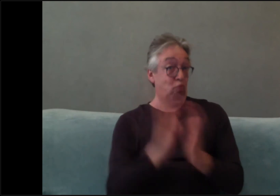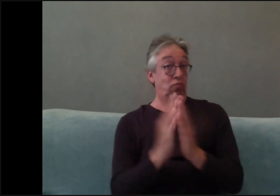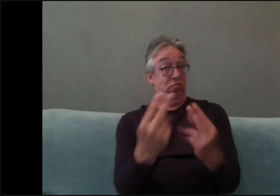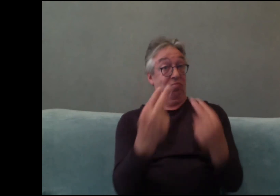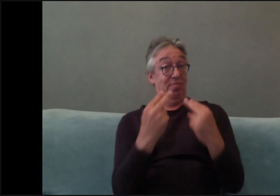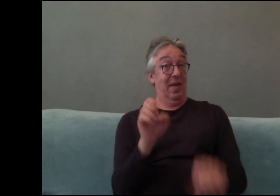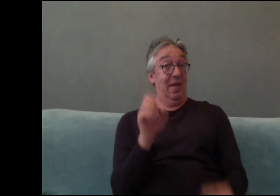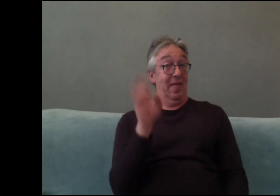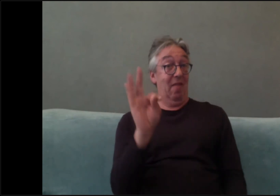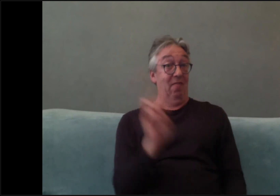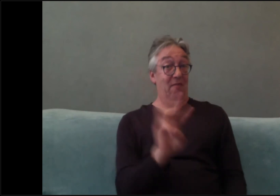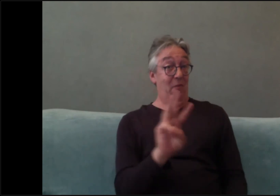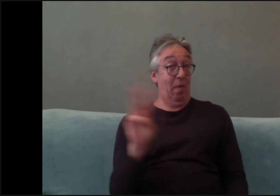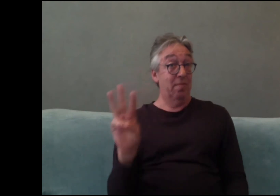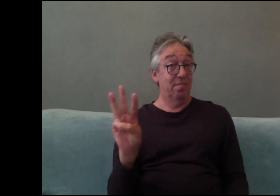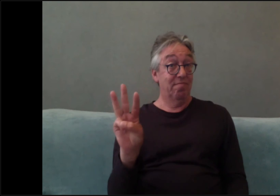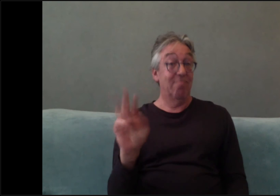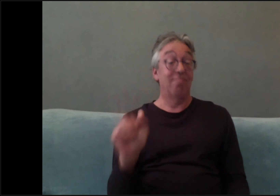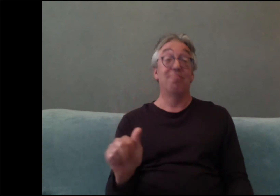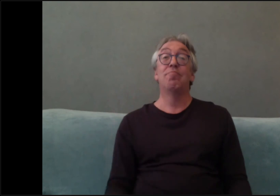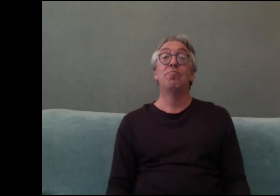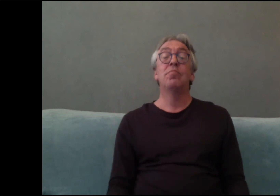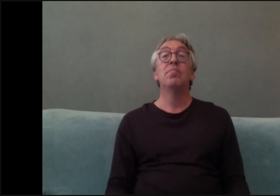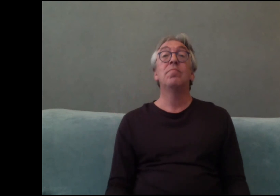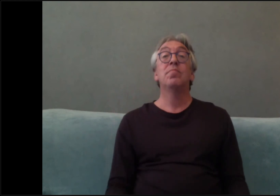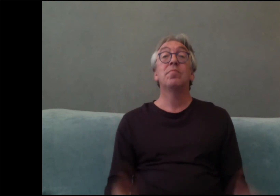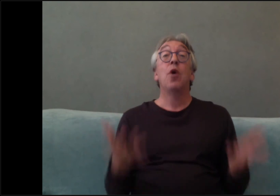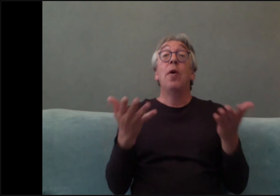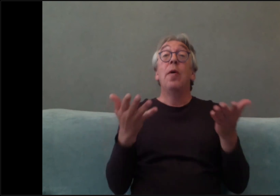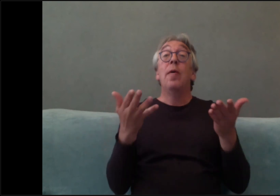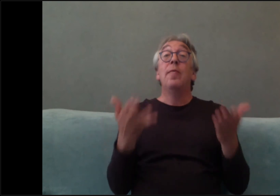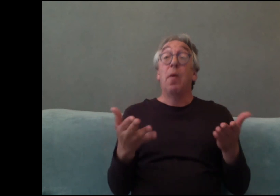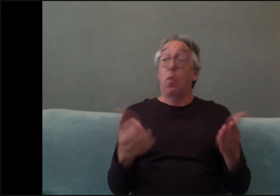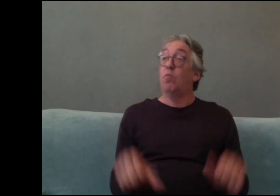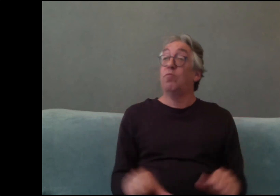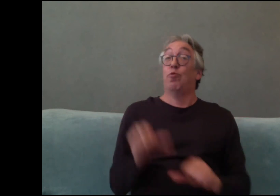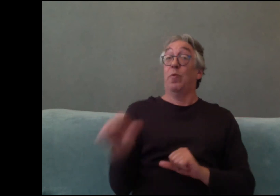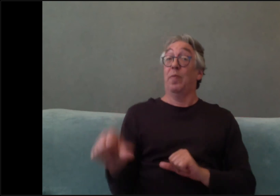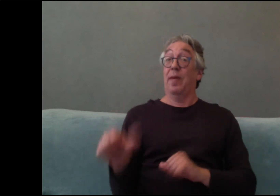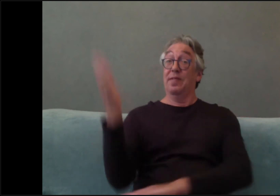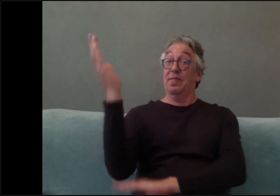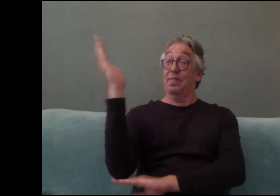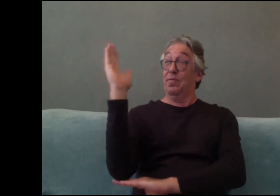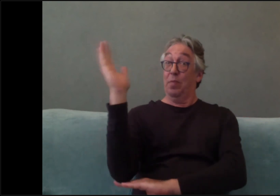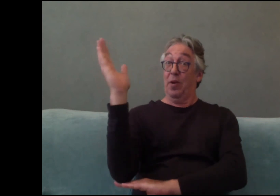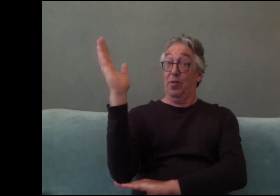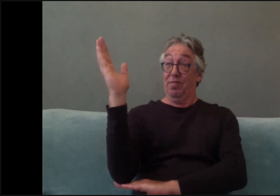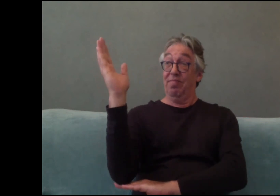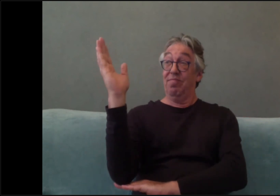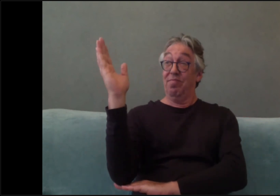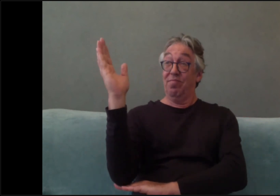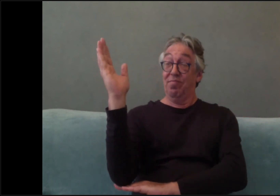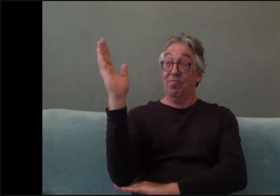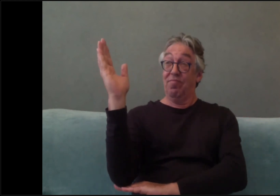Okay, I would now like to hand over to our second guest speaker, that is